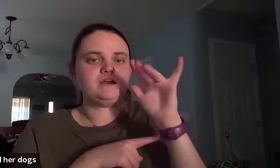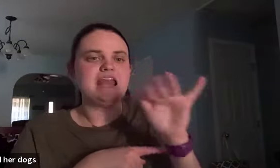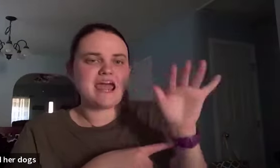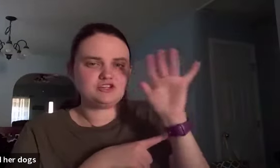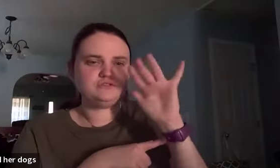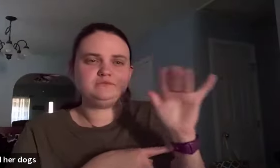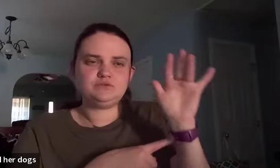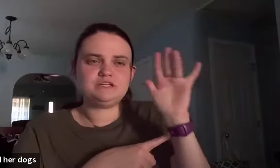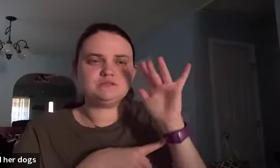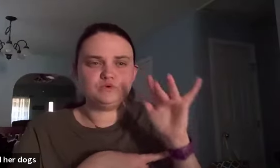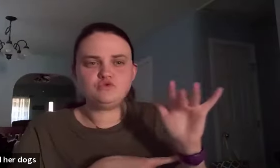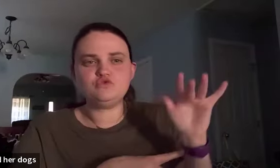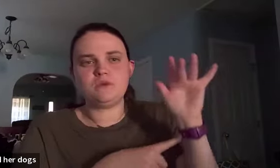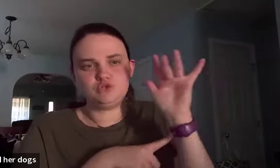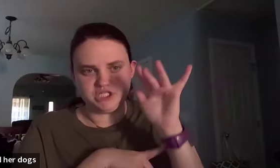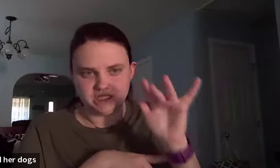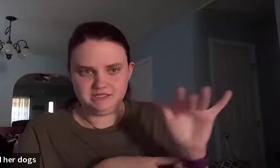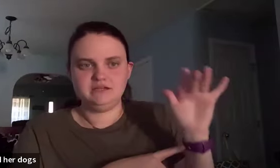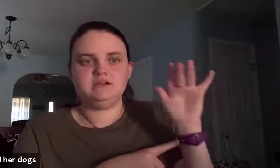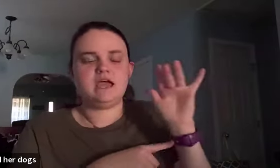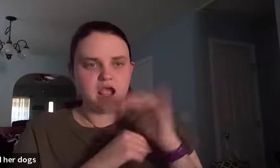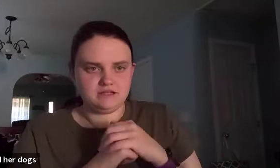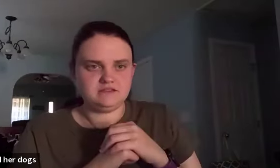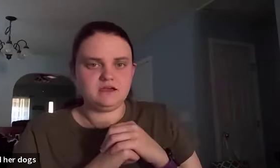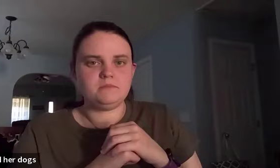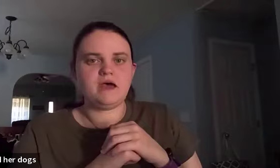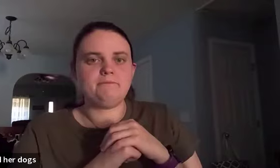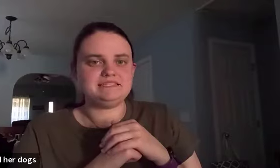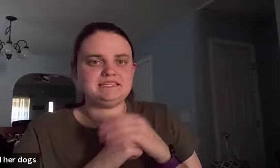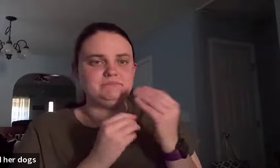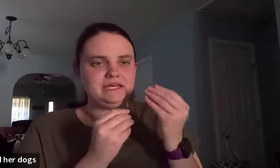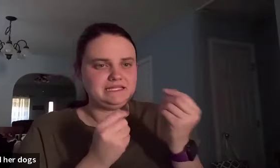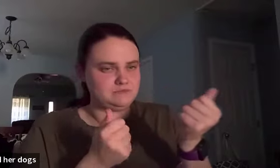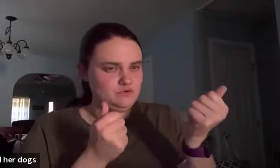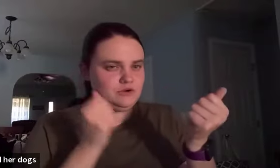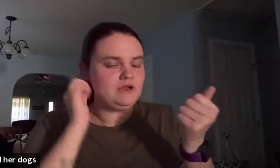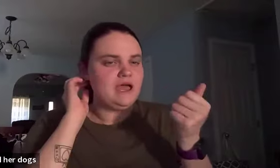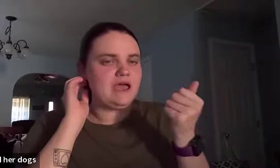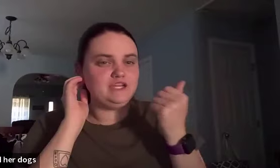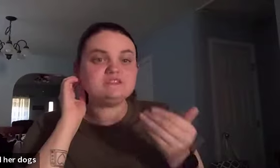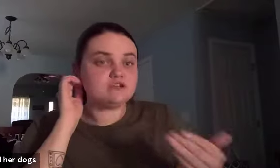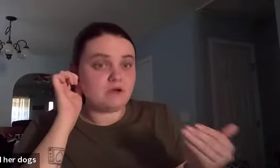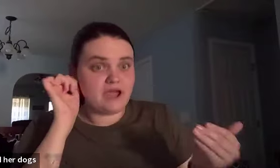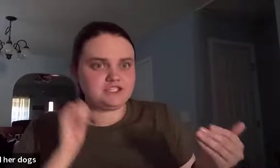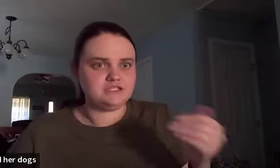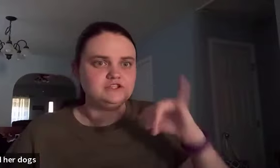going to naturally do a smooth motion and add to them. That makes it a bit smoother and you still will catch it. So